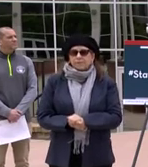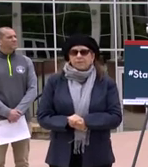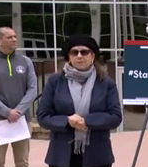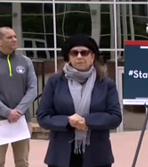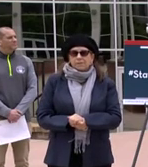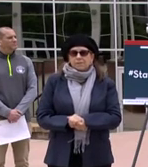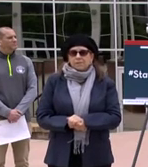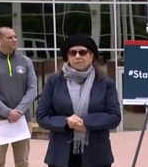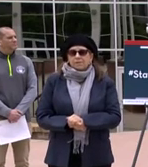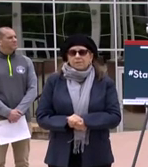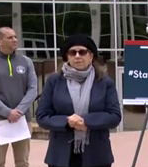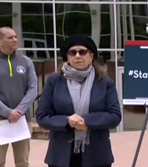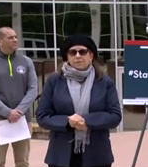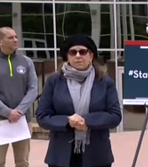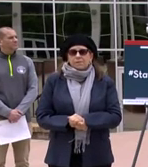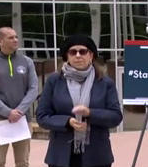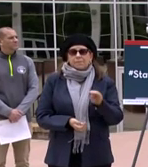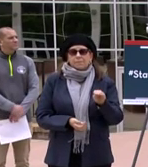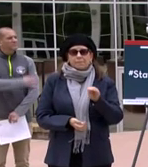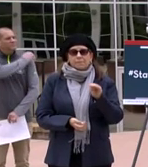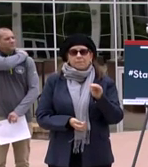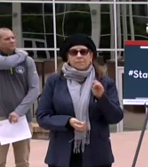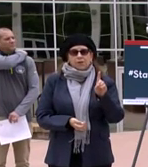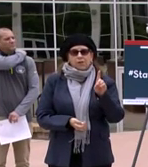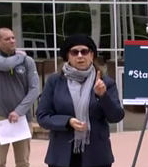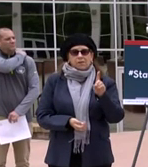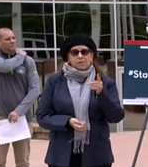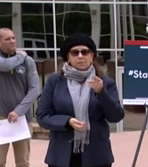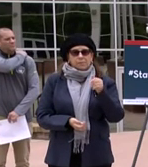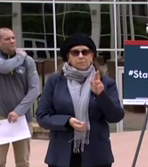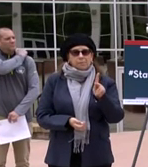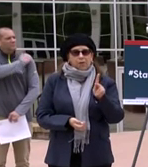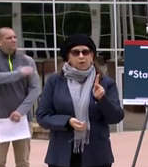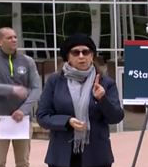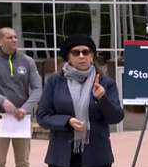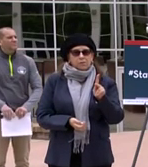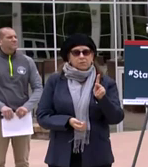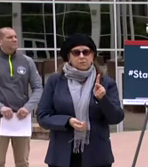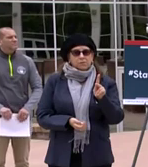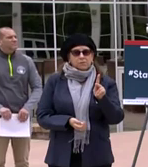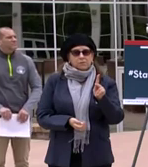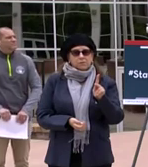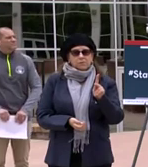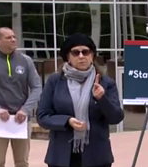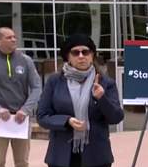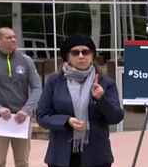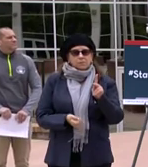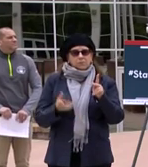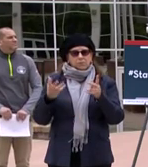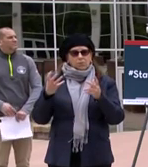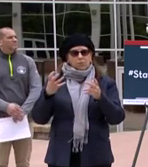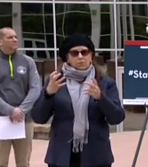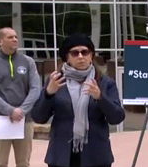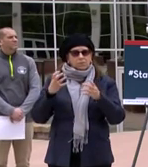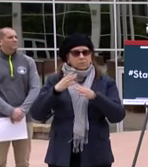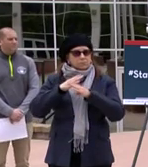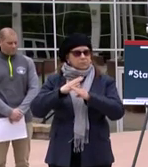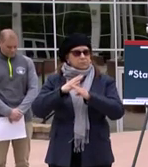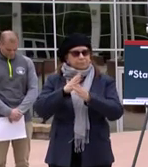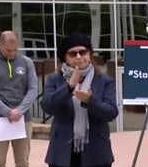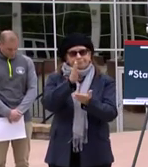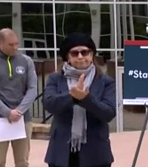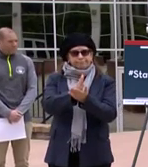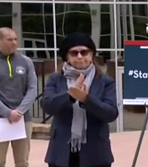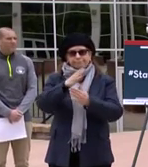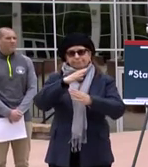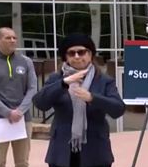Capital Park and Planning has actually taken down basketball hoops to prevent games from going on. Has Parks and Recreation here done the